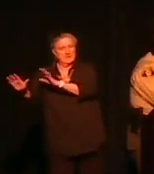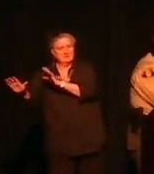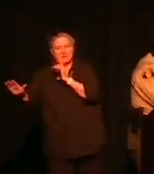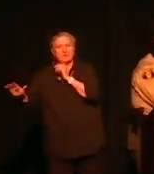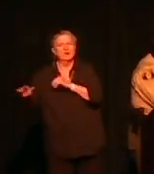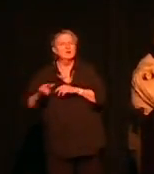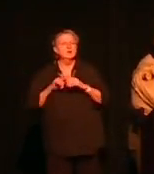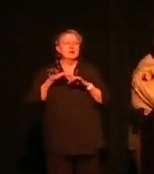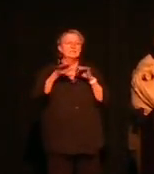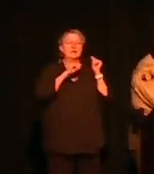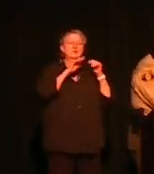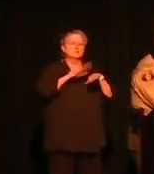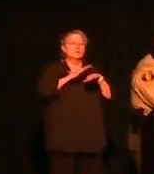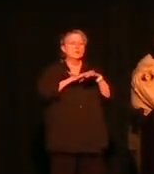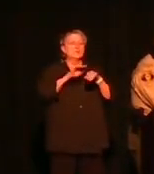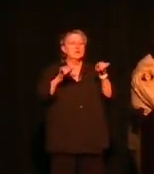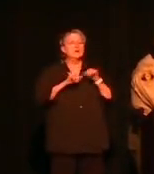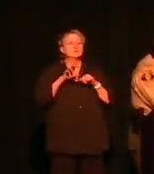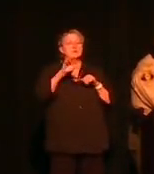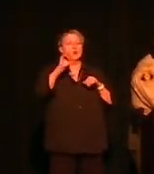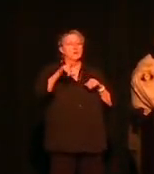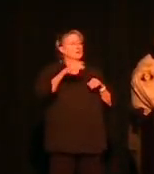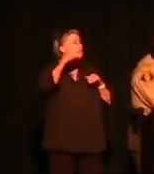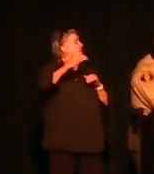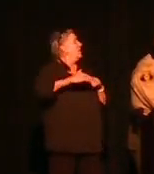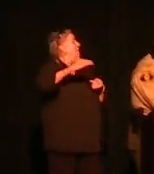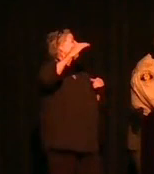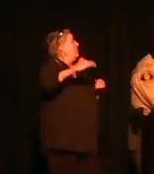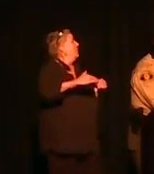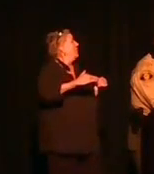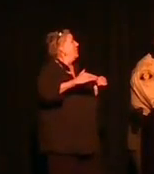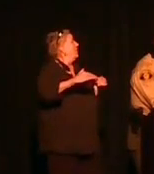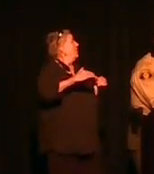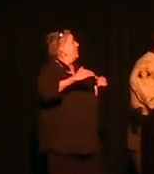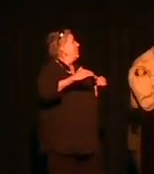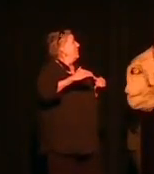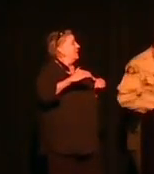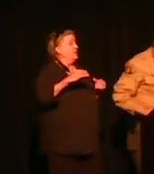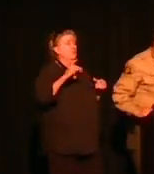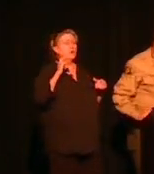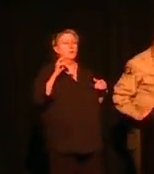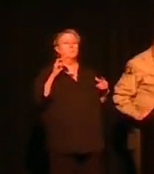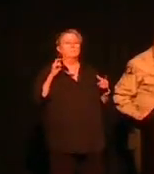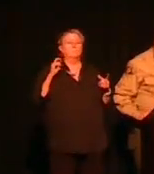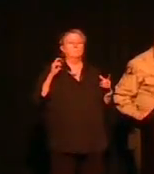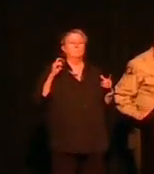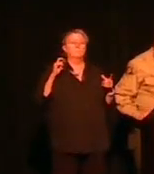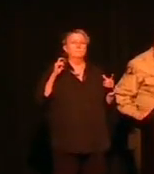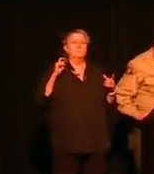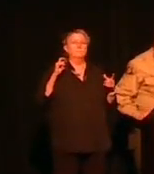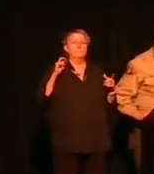for the areas in Carpinteria below that, right in this area here, from